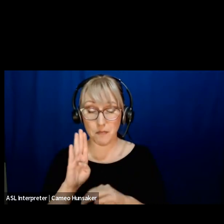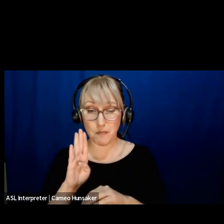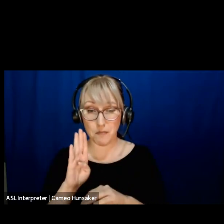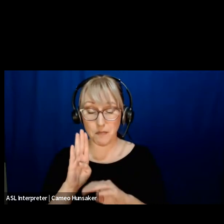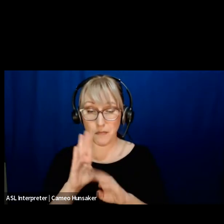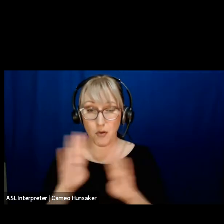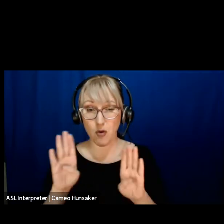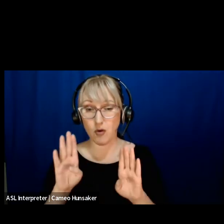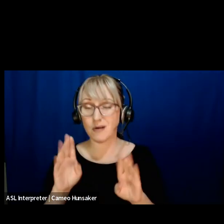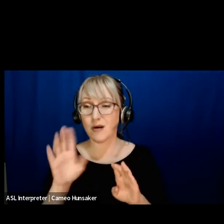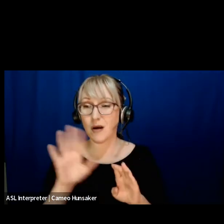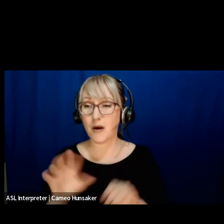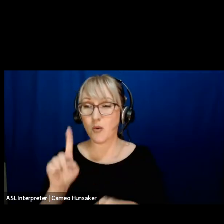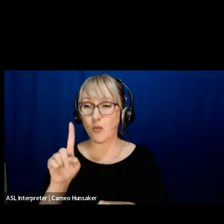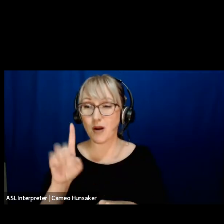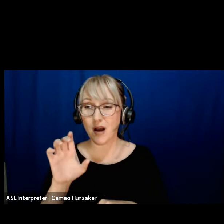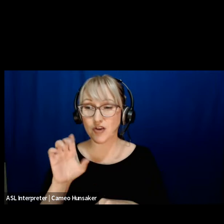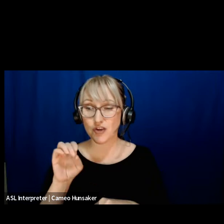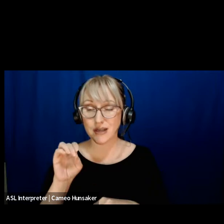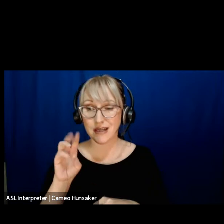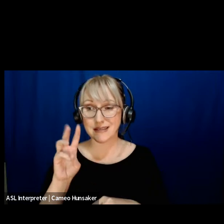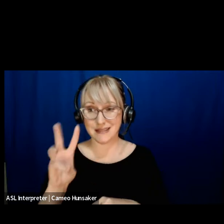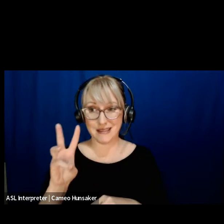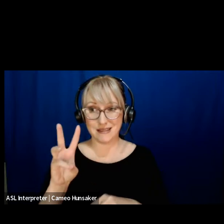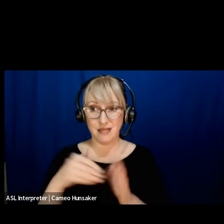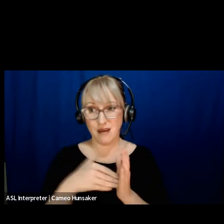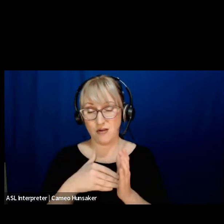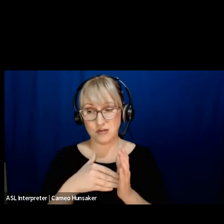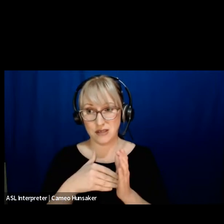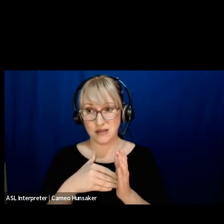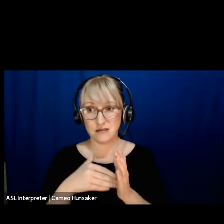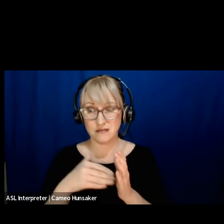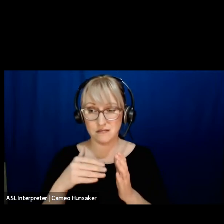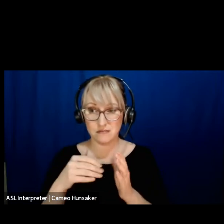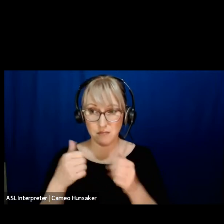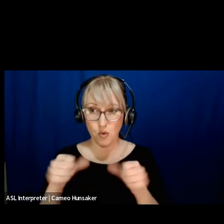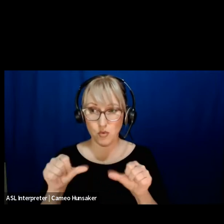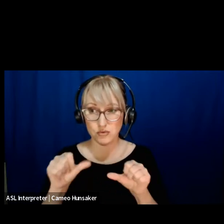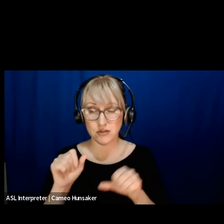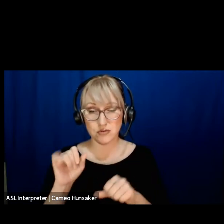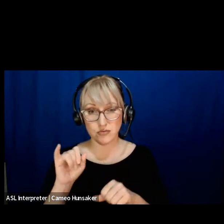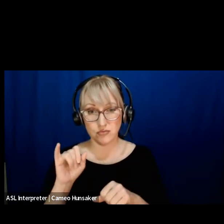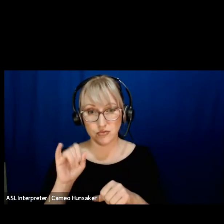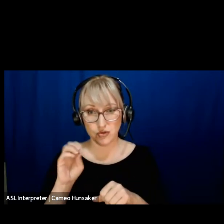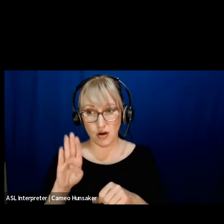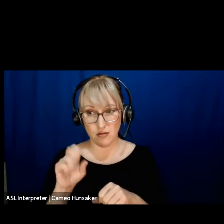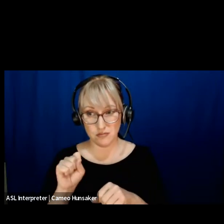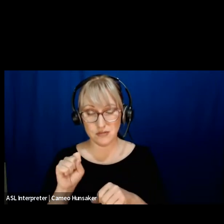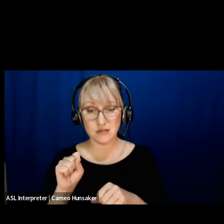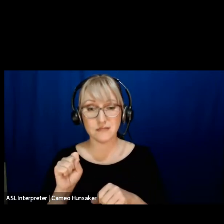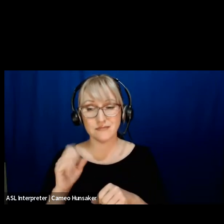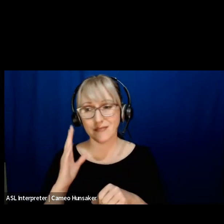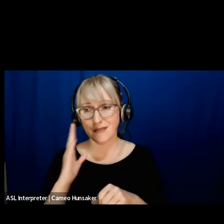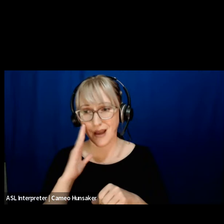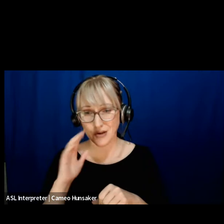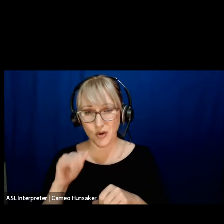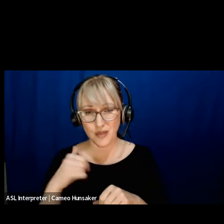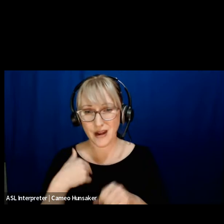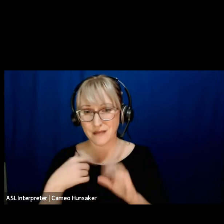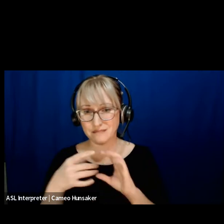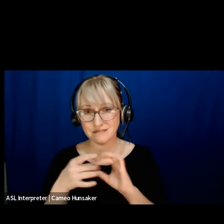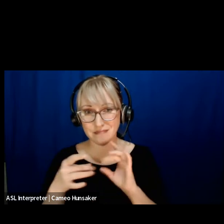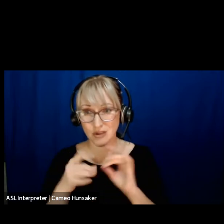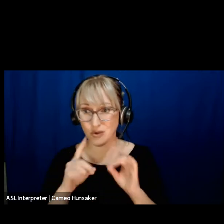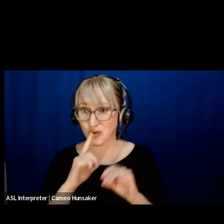106,000 posted jobs. So I know I've been saying this for quite a while, but never really been a better time to look